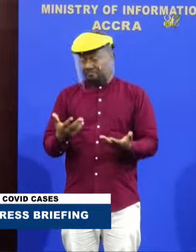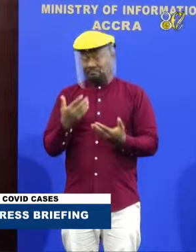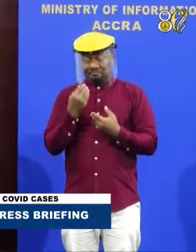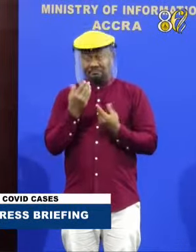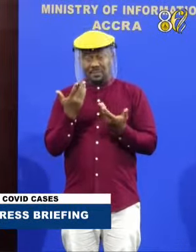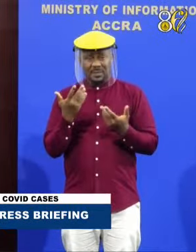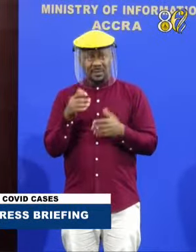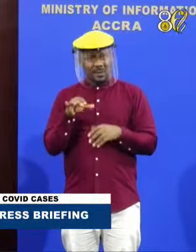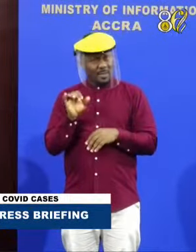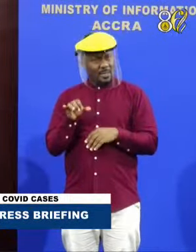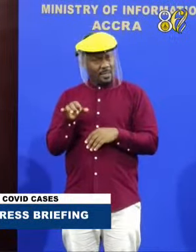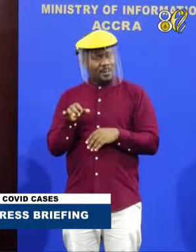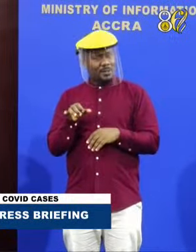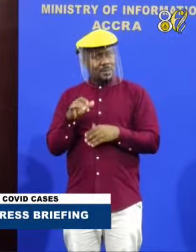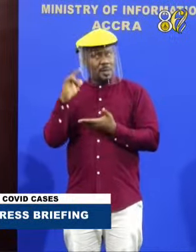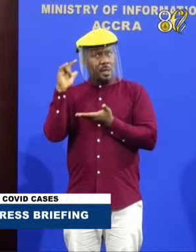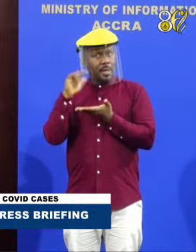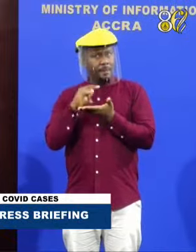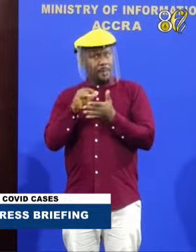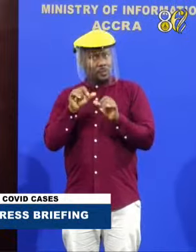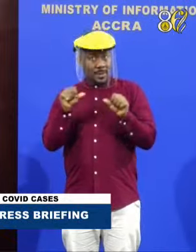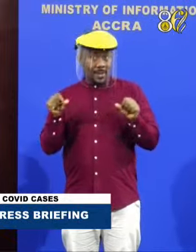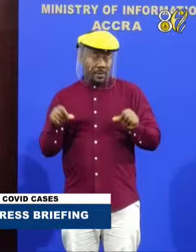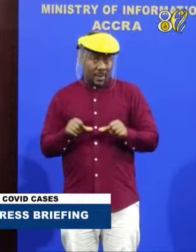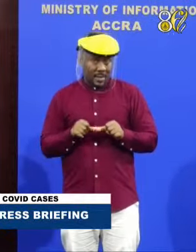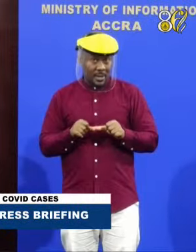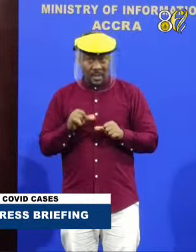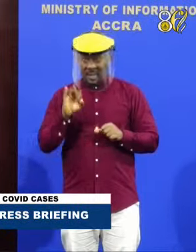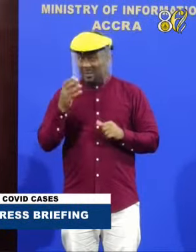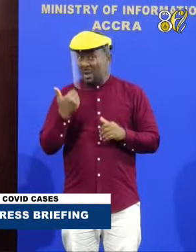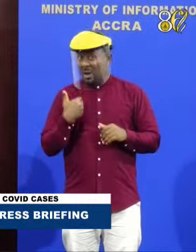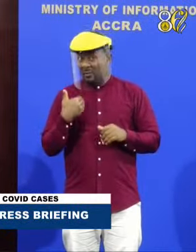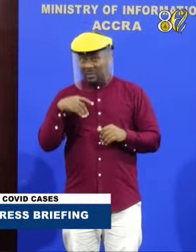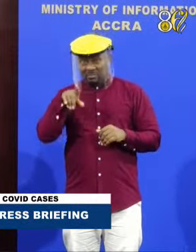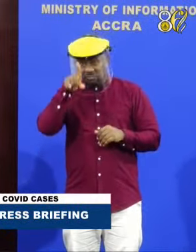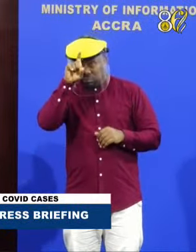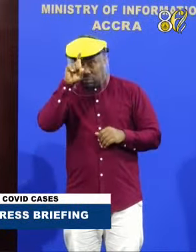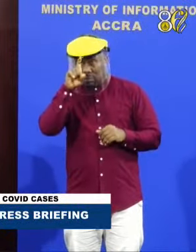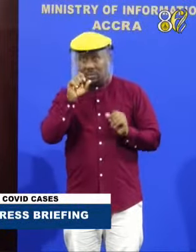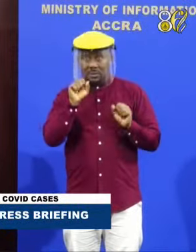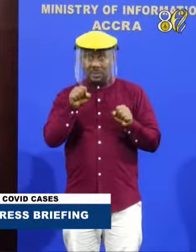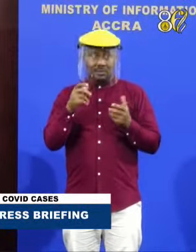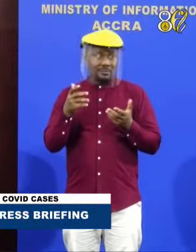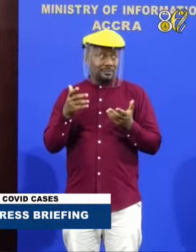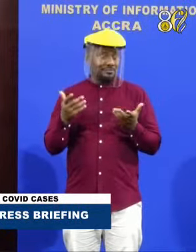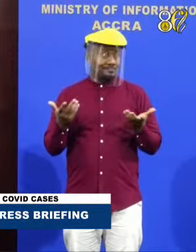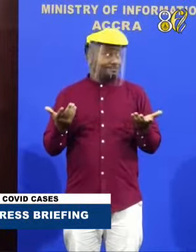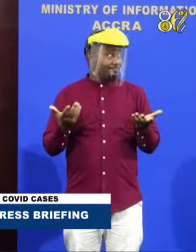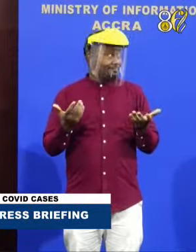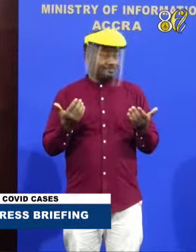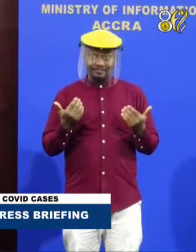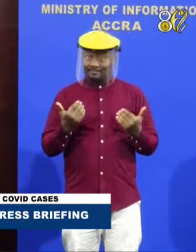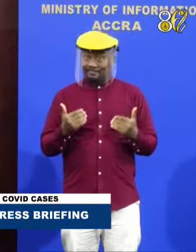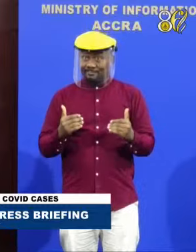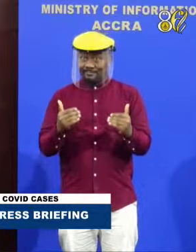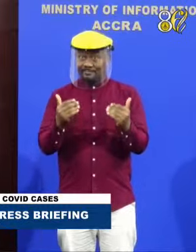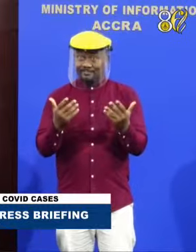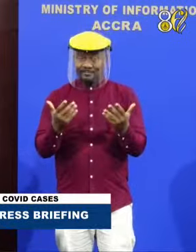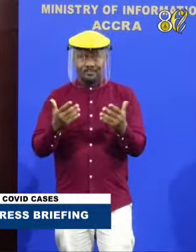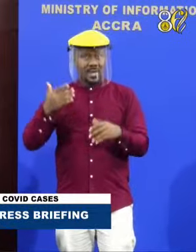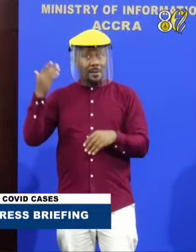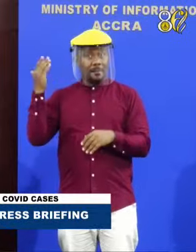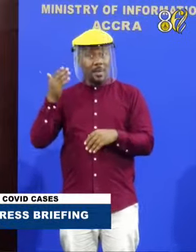concerned. But I'm sure if there are questions behind, I will be able to answer. So I can now go ahead with